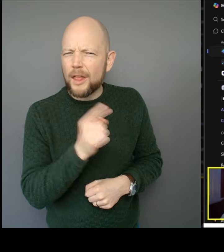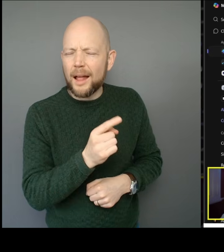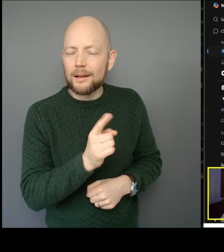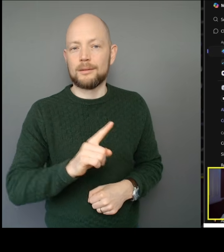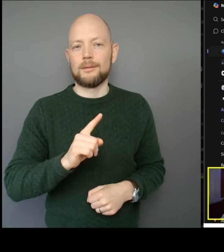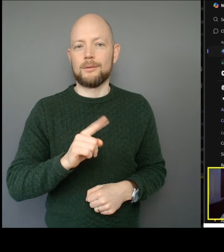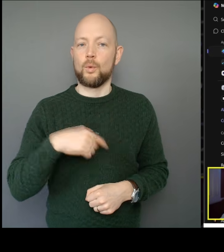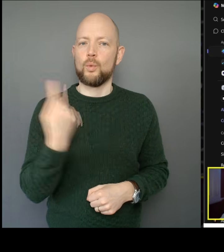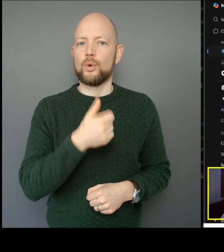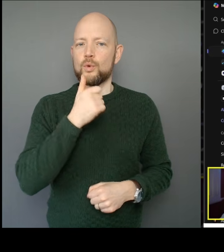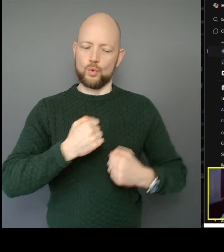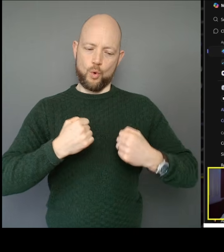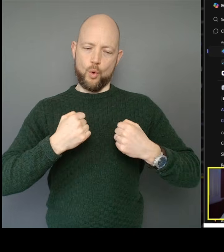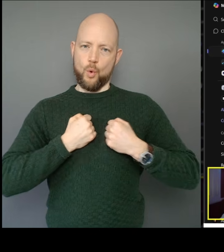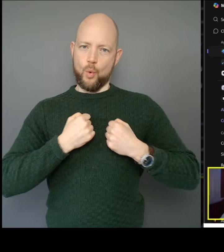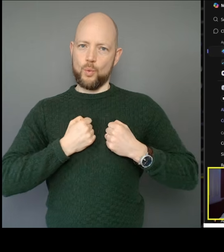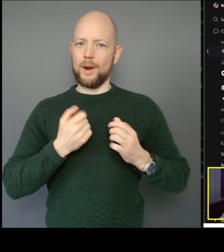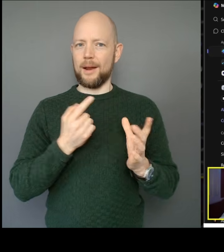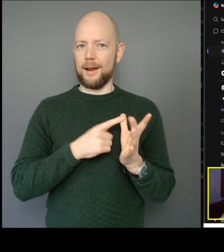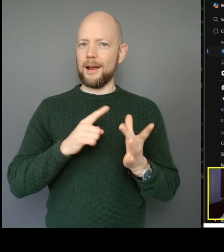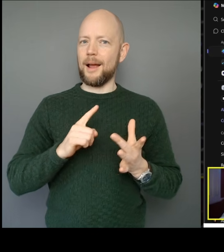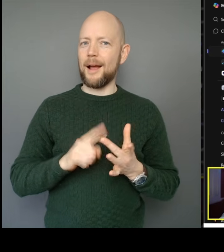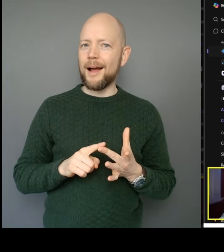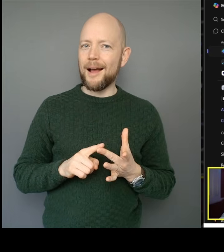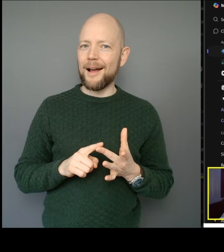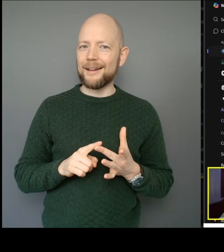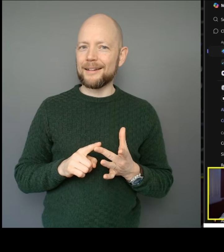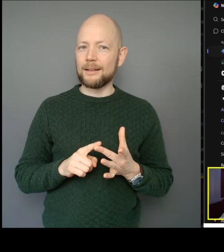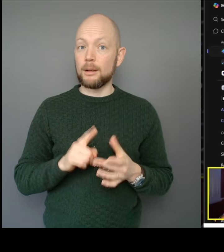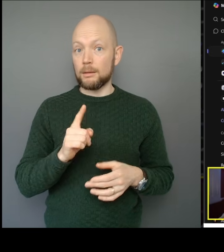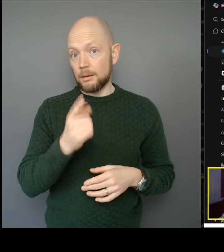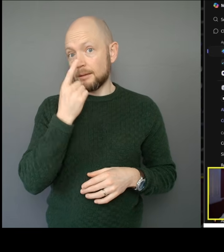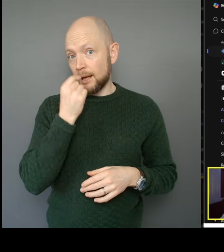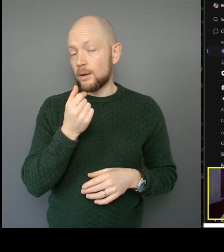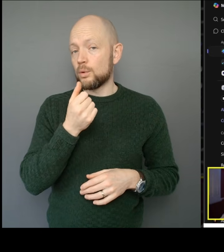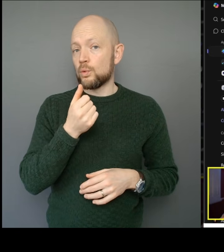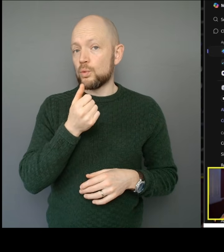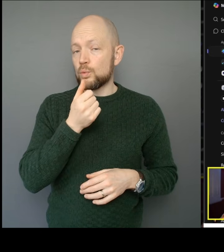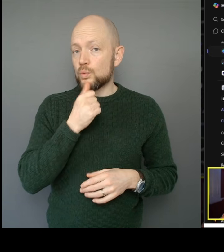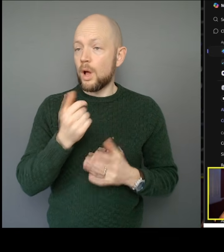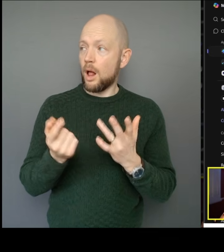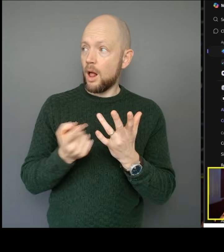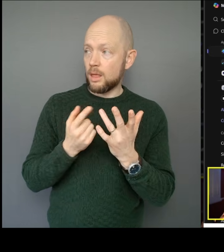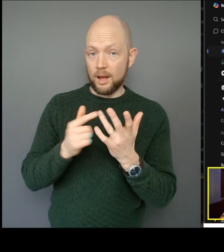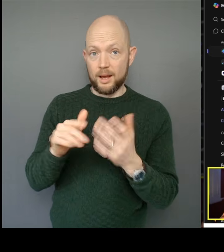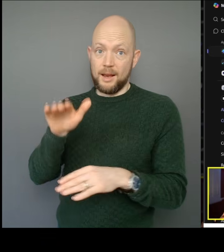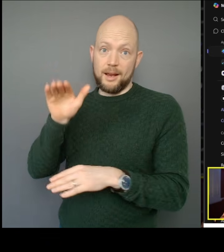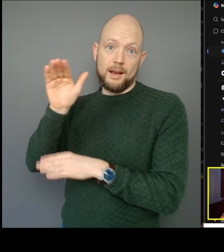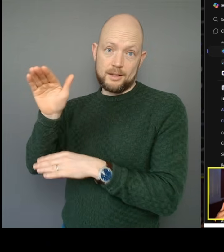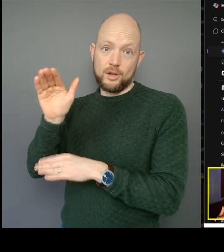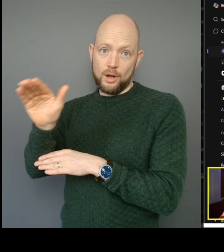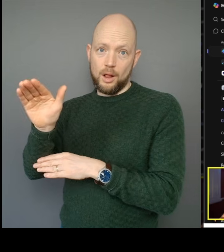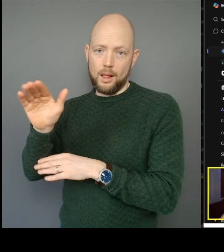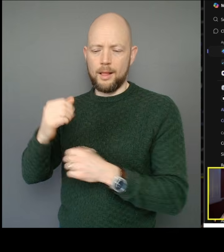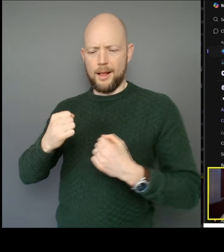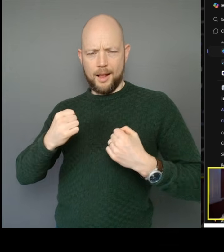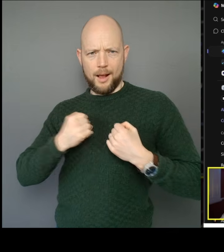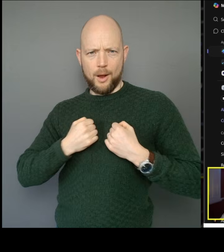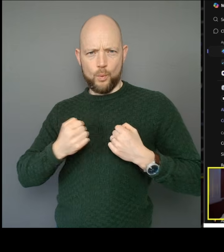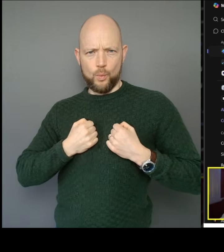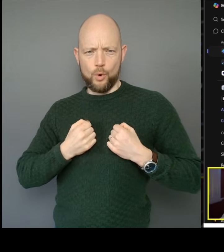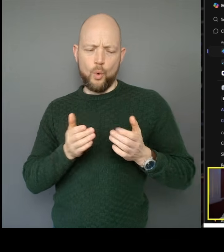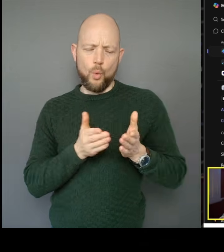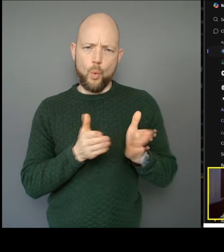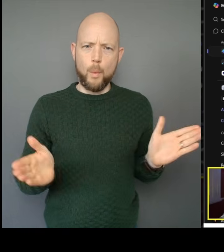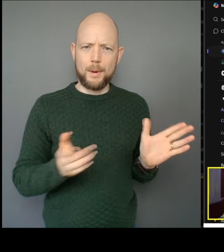is another large language model creator of cloud. We at Microsoft, we use OpenAI's large language